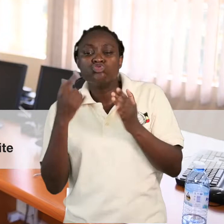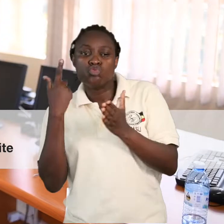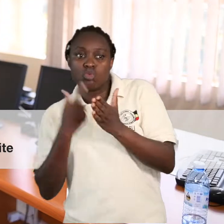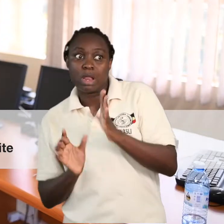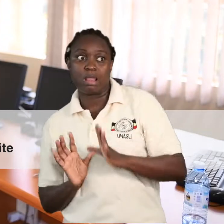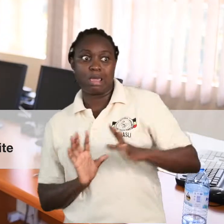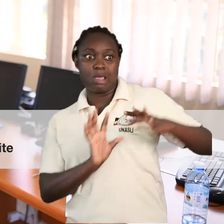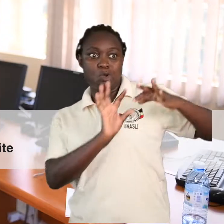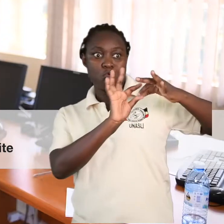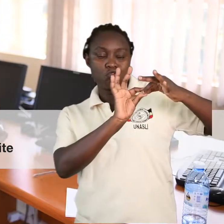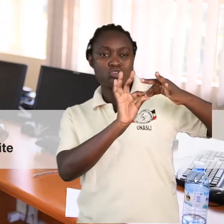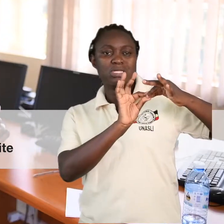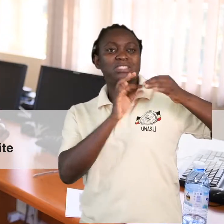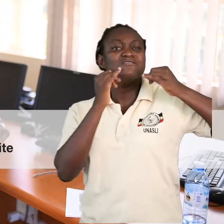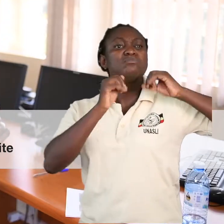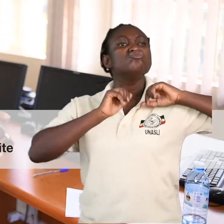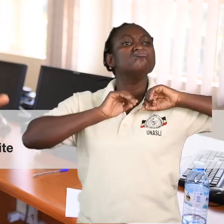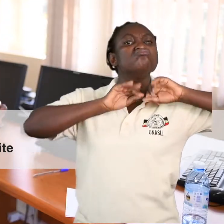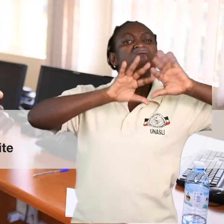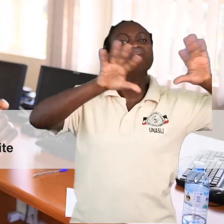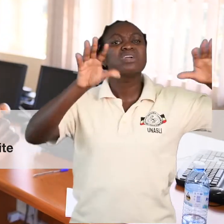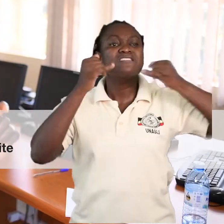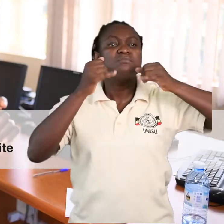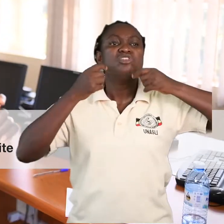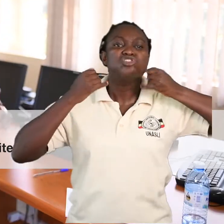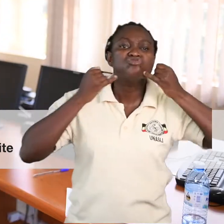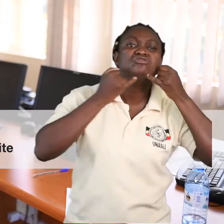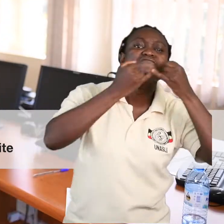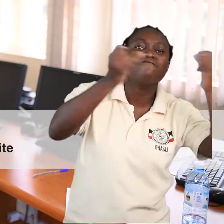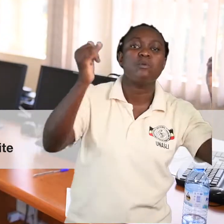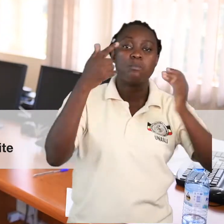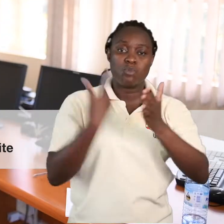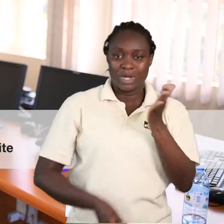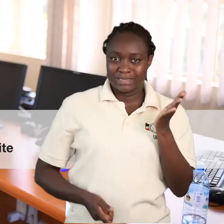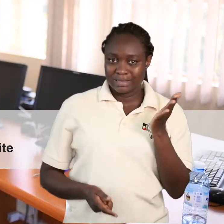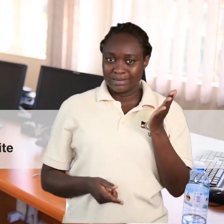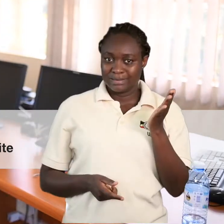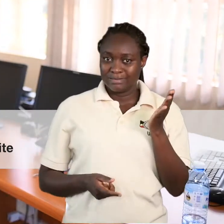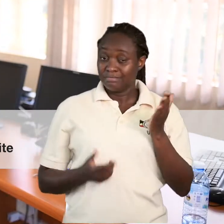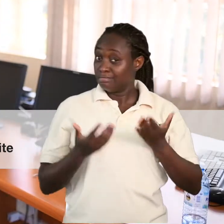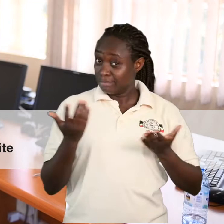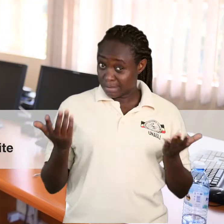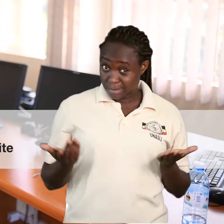intend to tell the audience. What do you want to tell the audience?